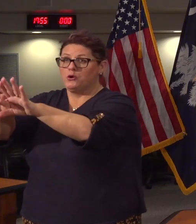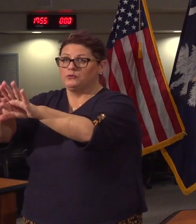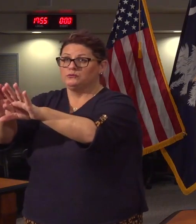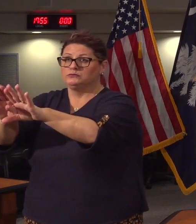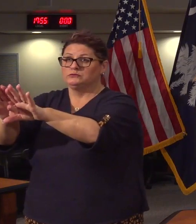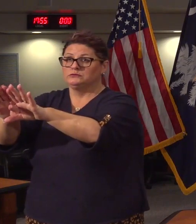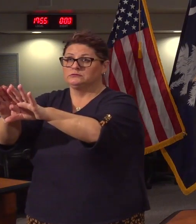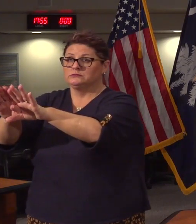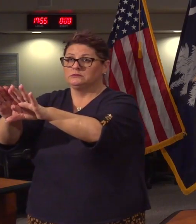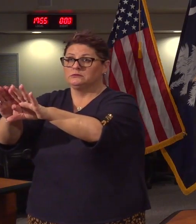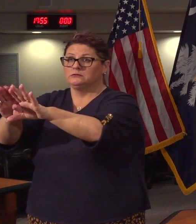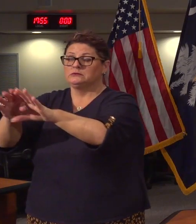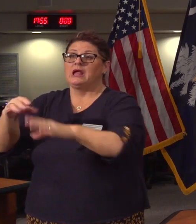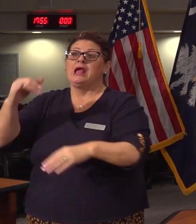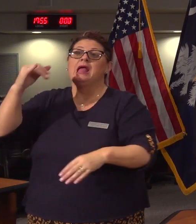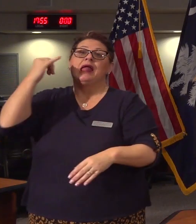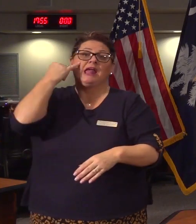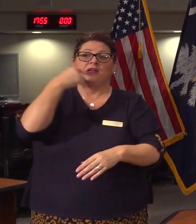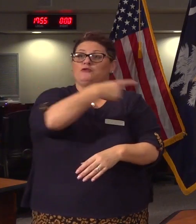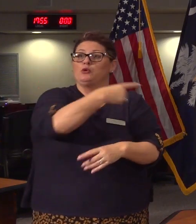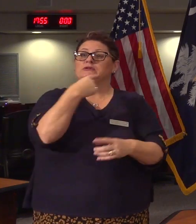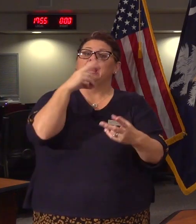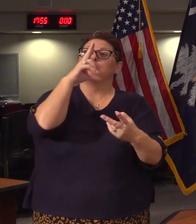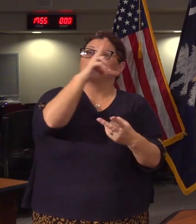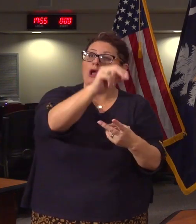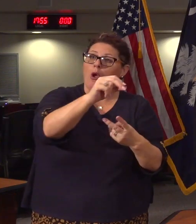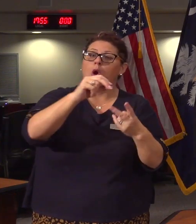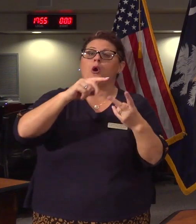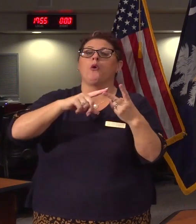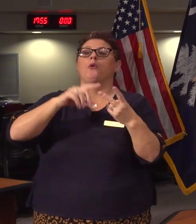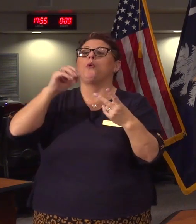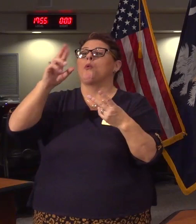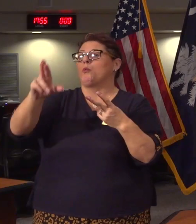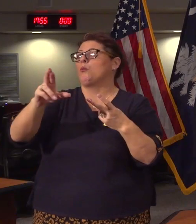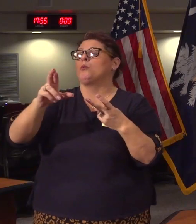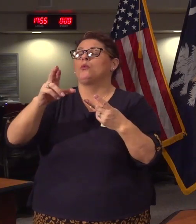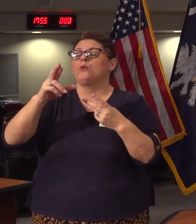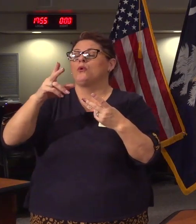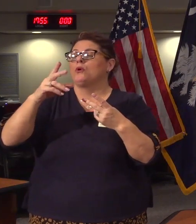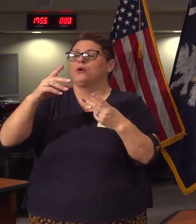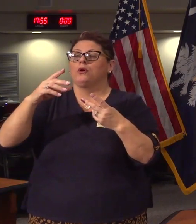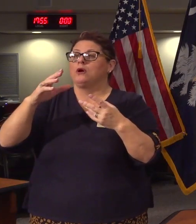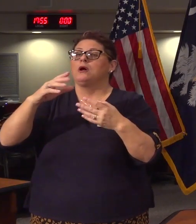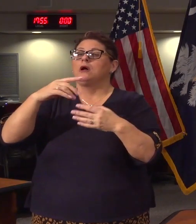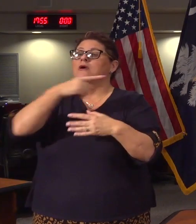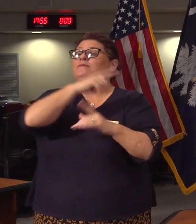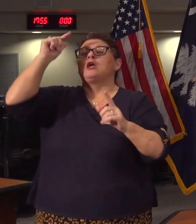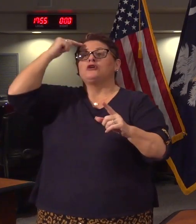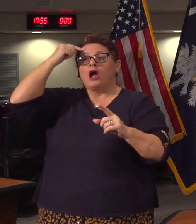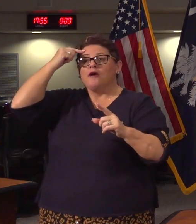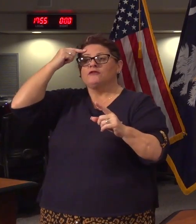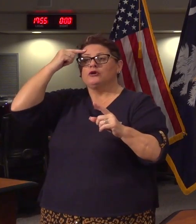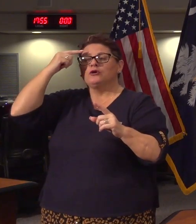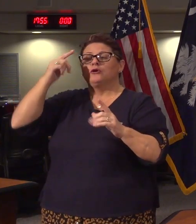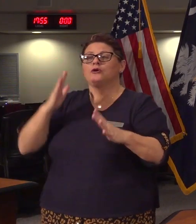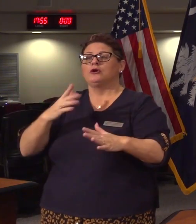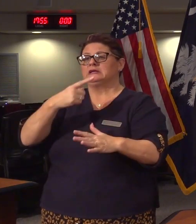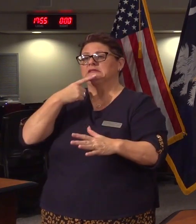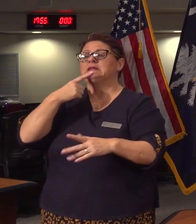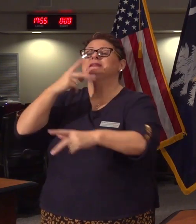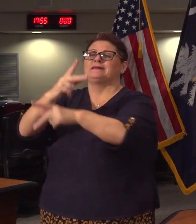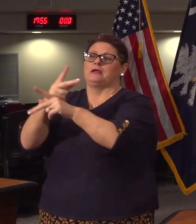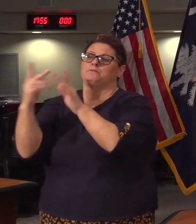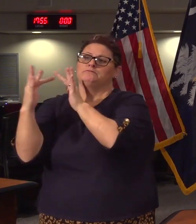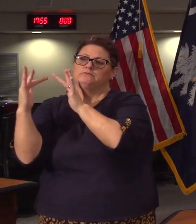maybe against the recommendation? Well, the governor has asked us to continue in consultation with them, and I hope that that's what